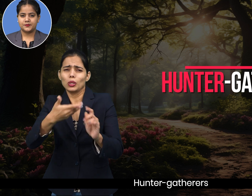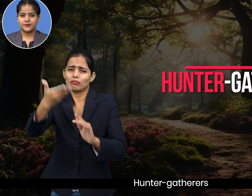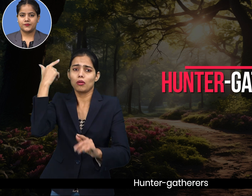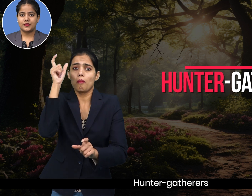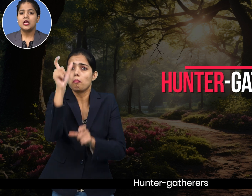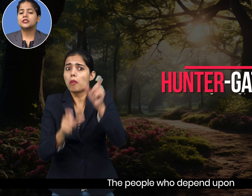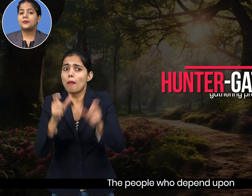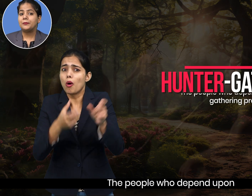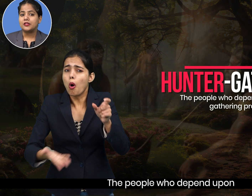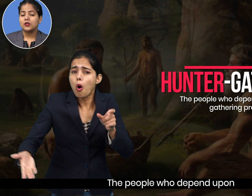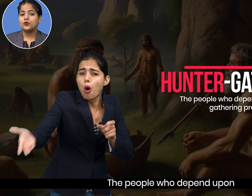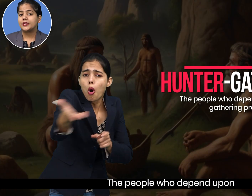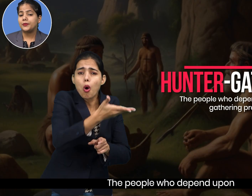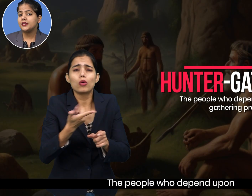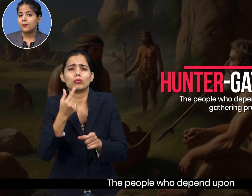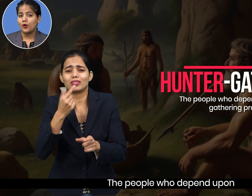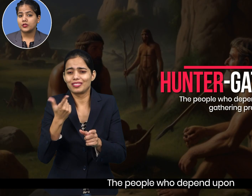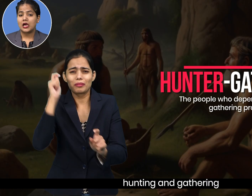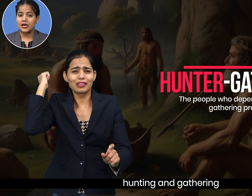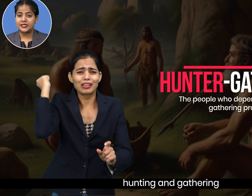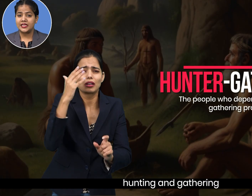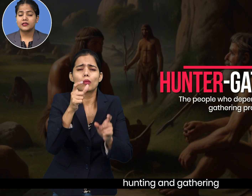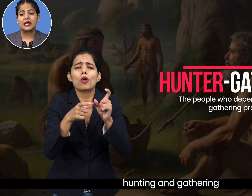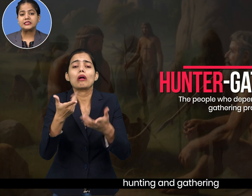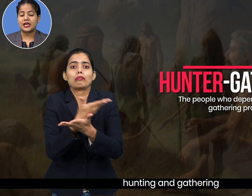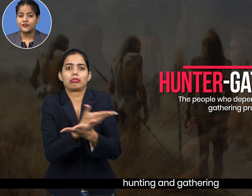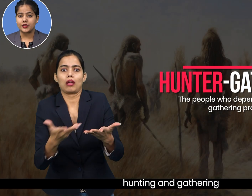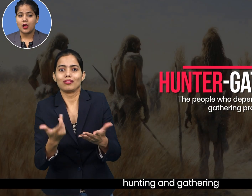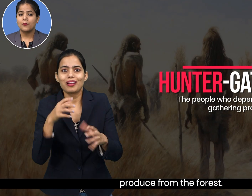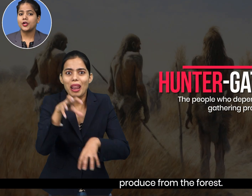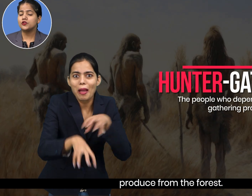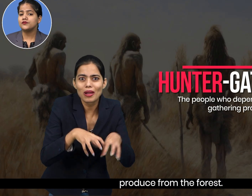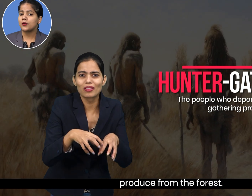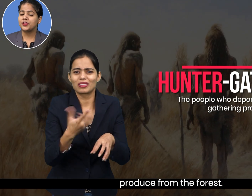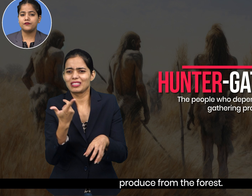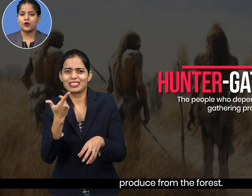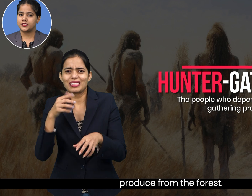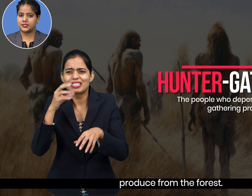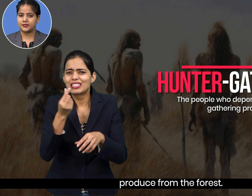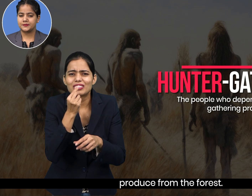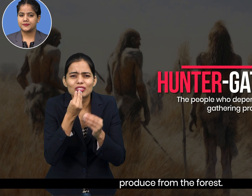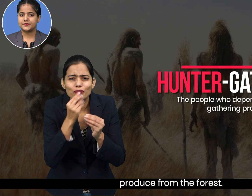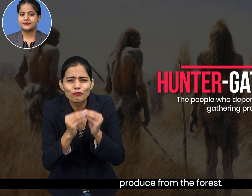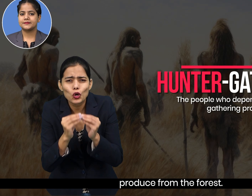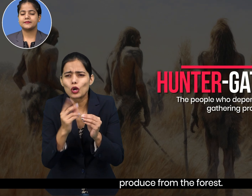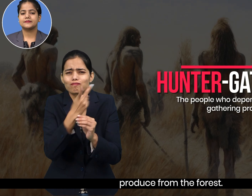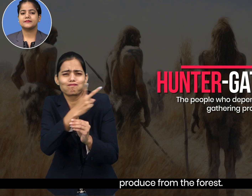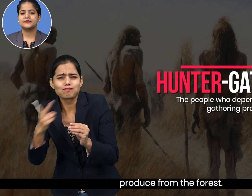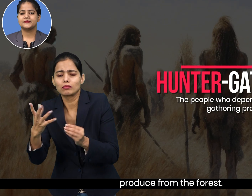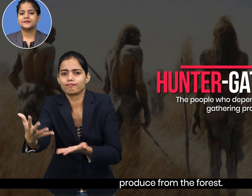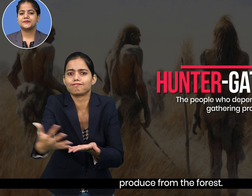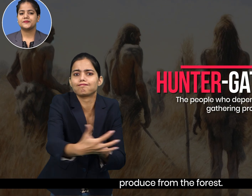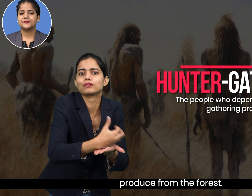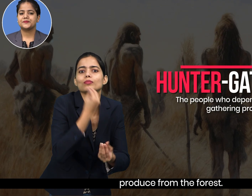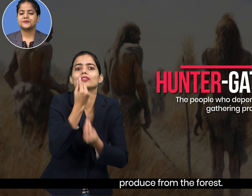Hunter-gatherers. The people who depend upon hunting and gathering produce from the forest.